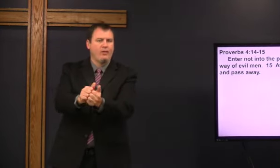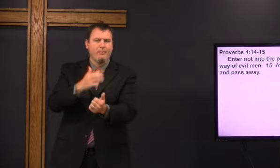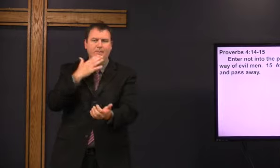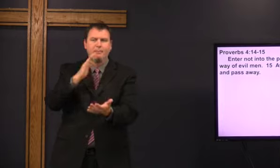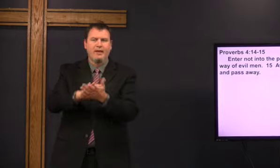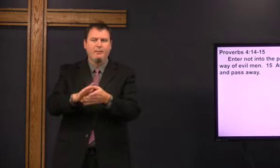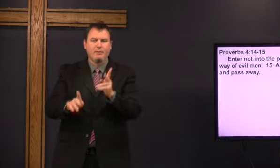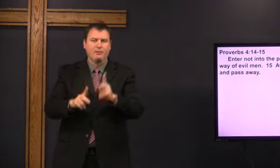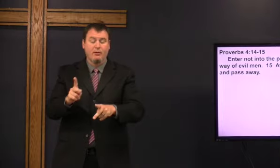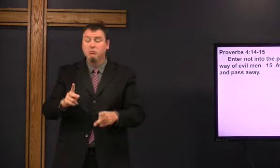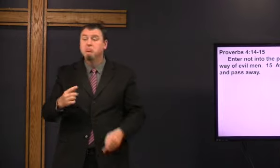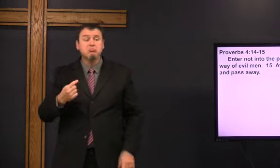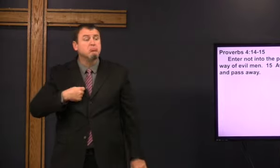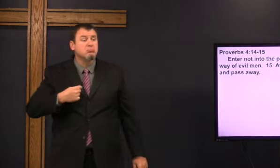Don't get involved with bad people.